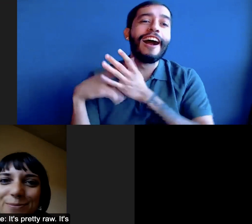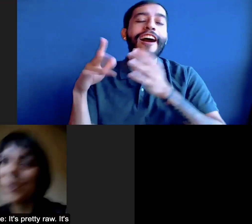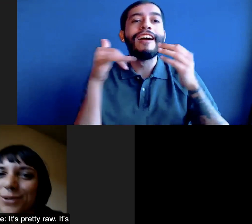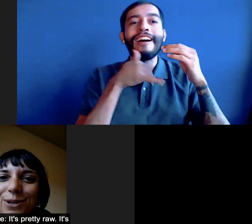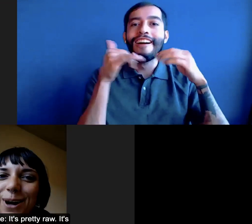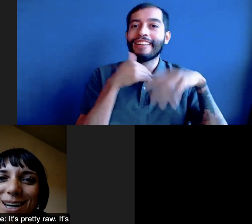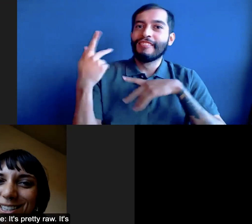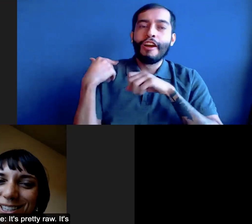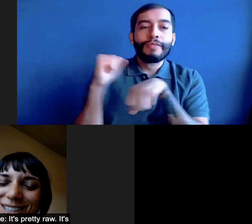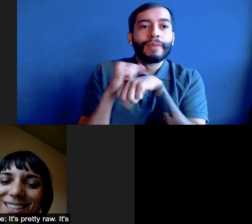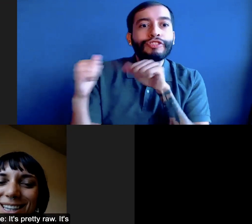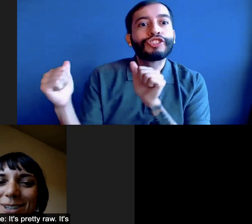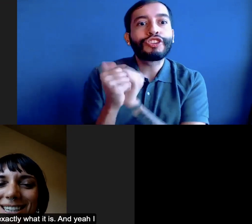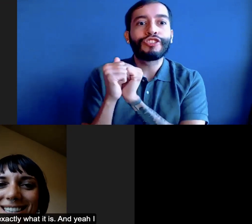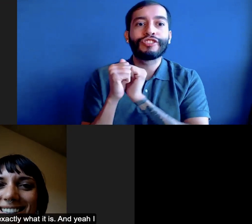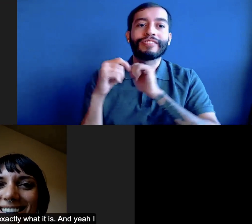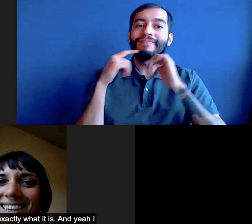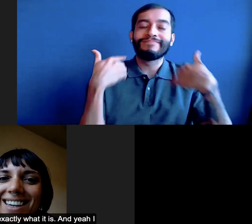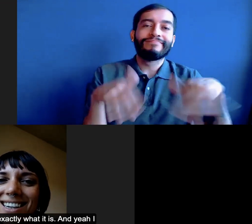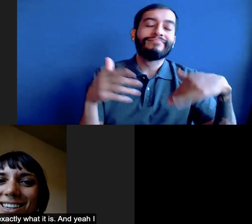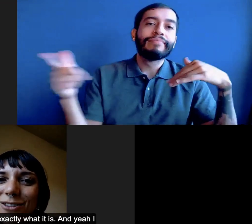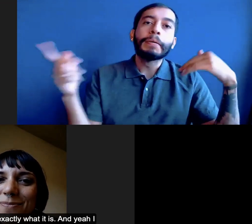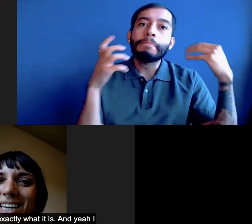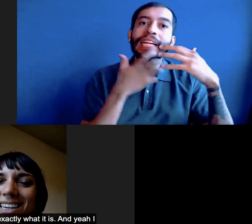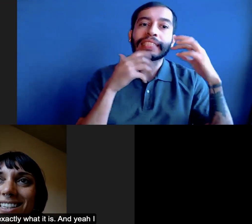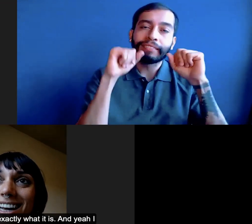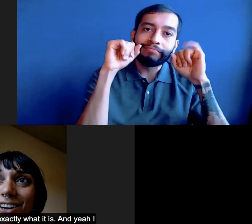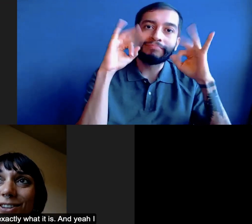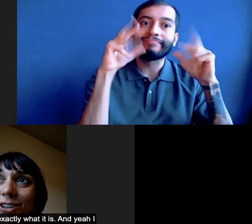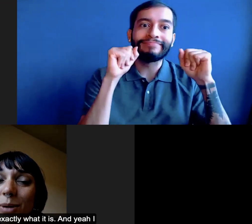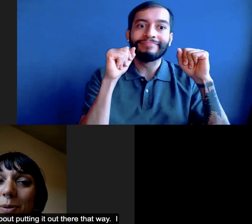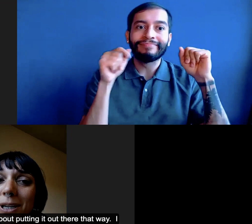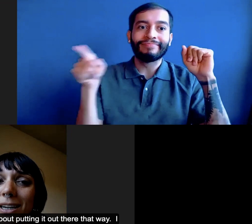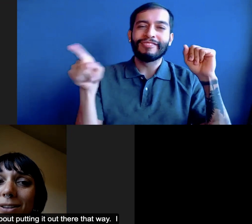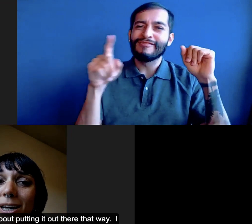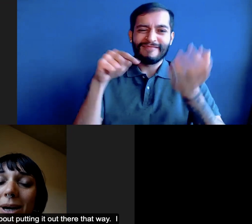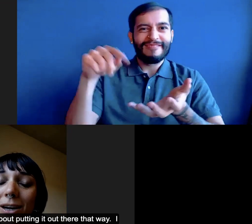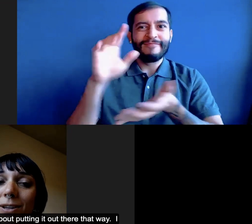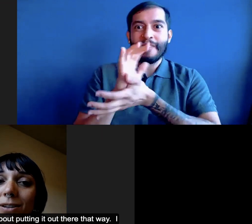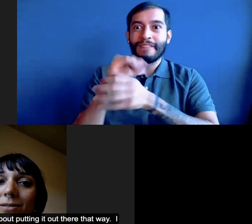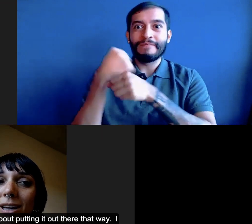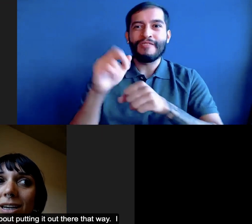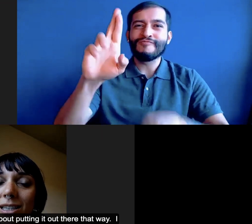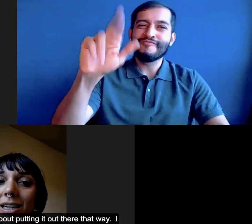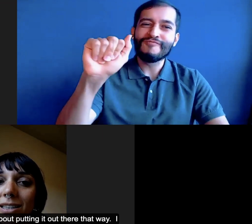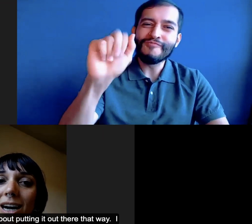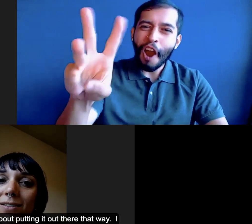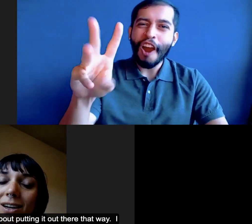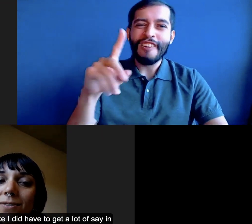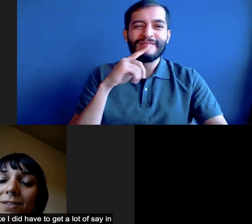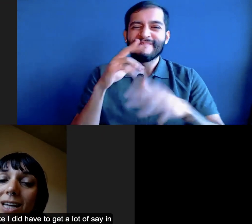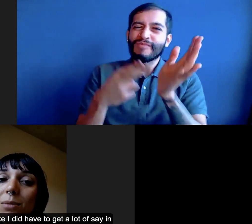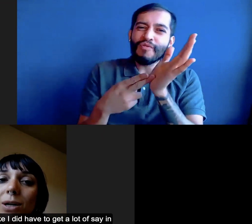It's pretty raw. It's just exactly what it is. And yeah, I feel good about putting it out there that way. I feel like I did get to